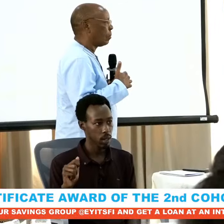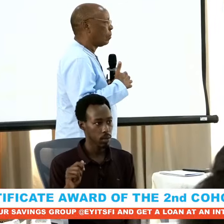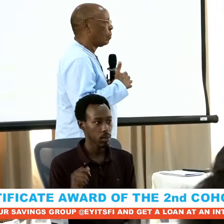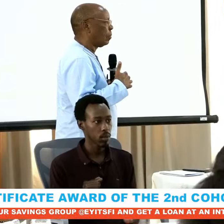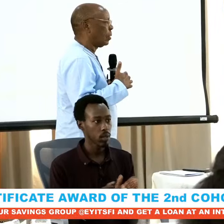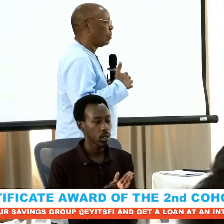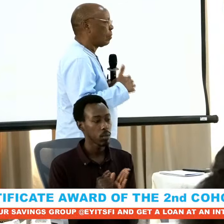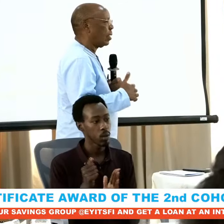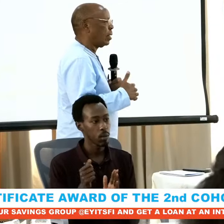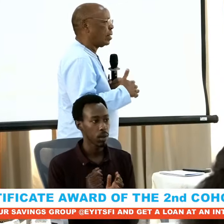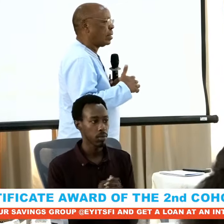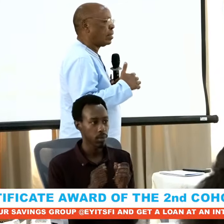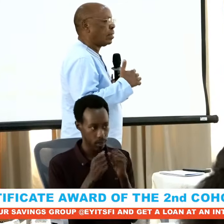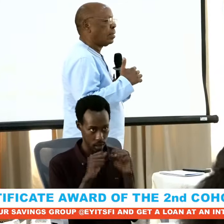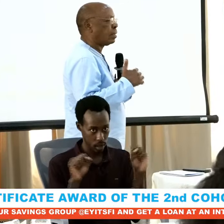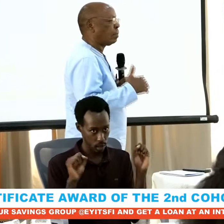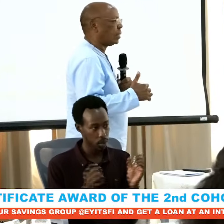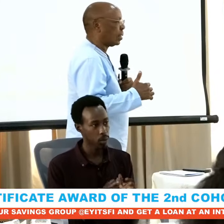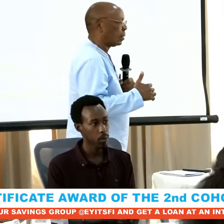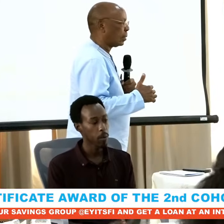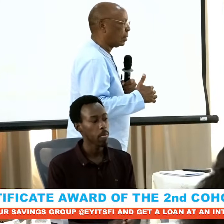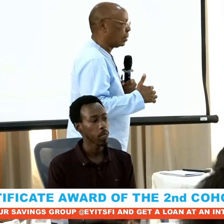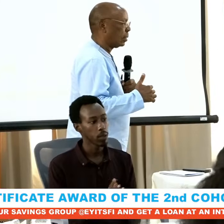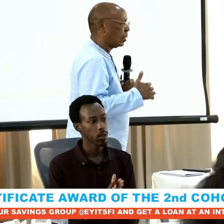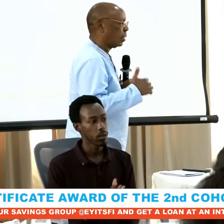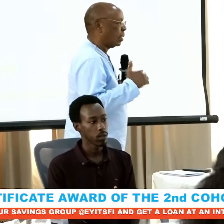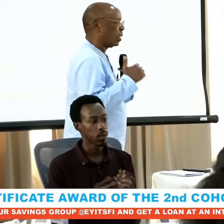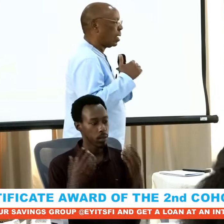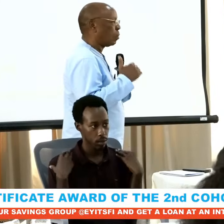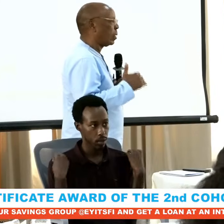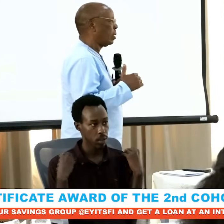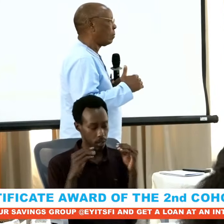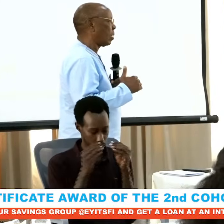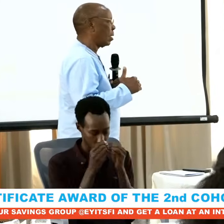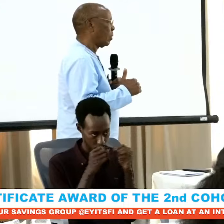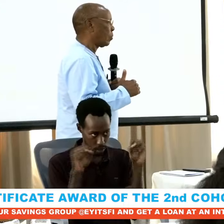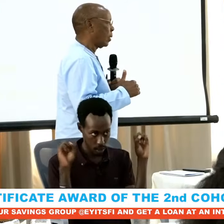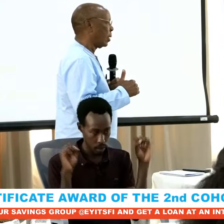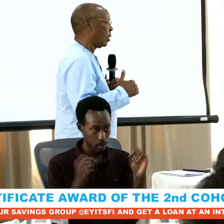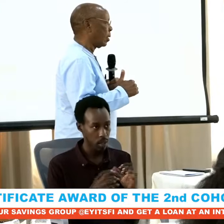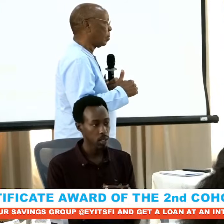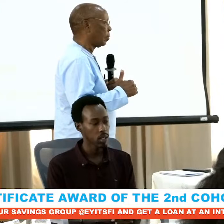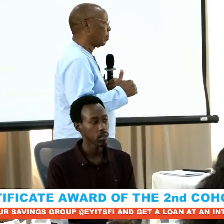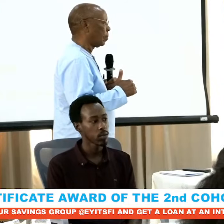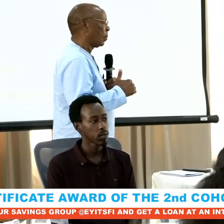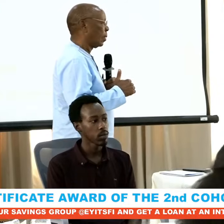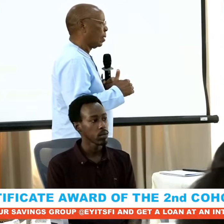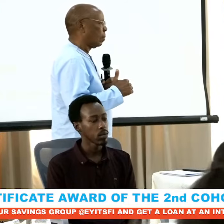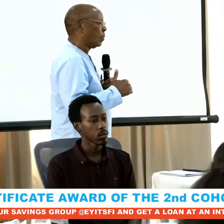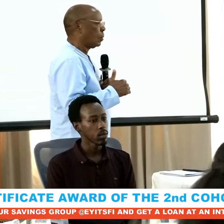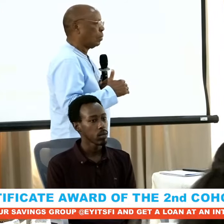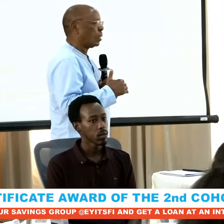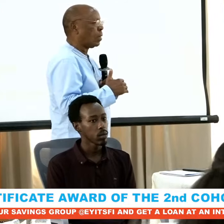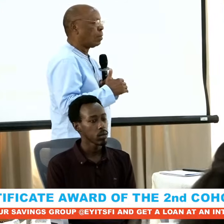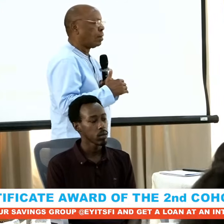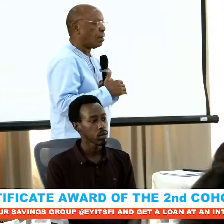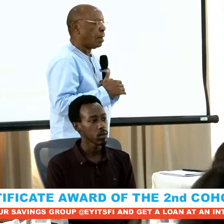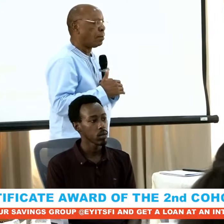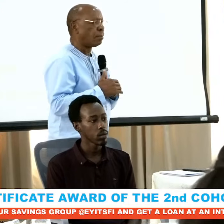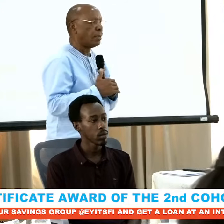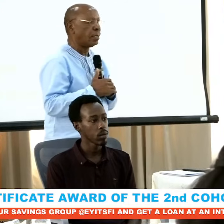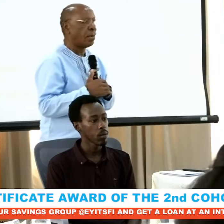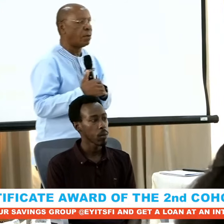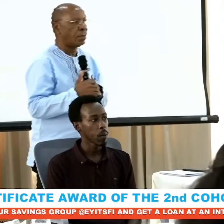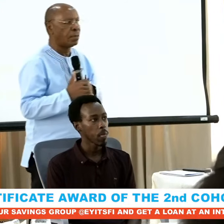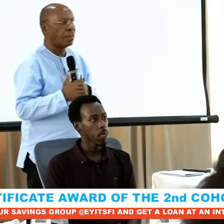of training interpreters, at what level can we join in? Because we shall